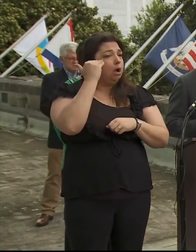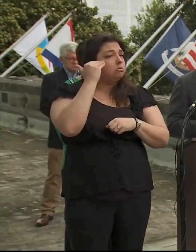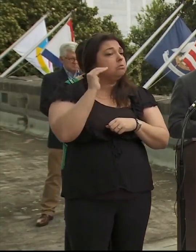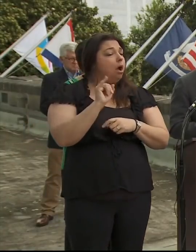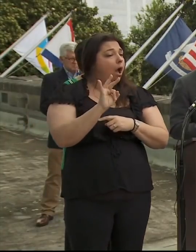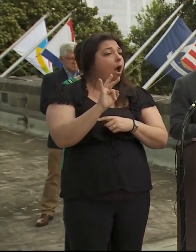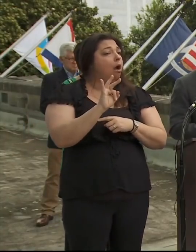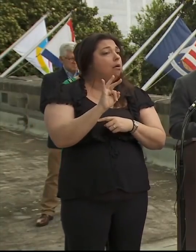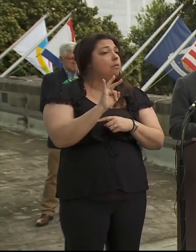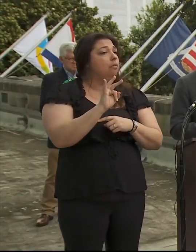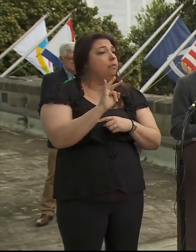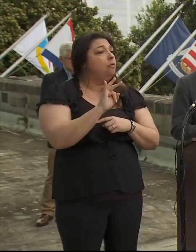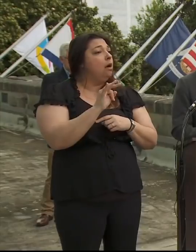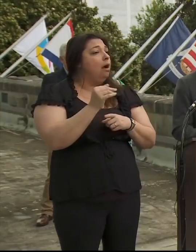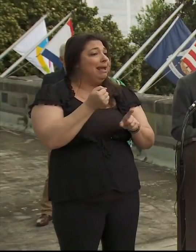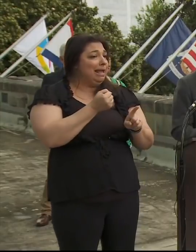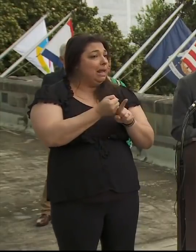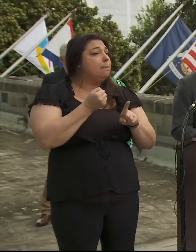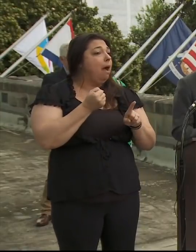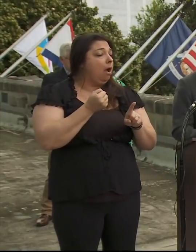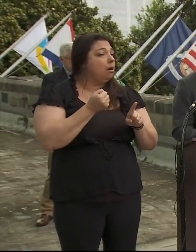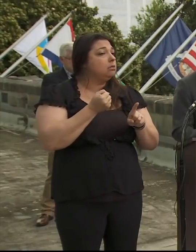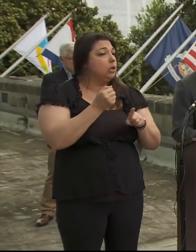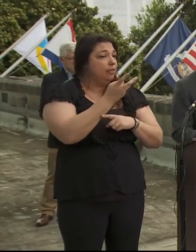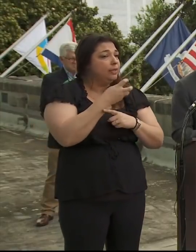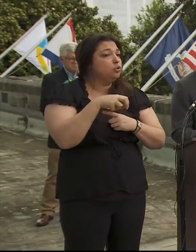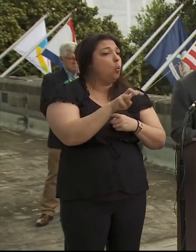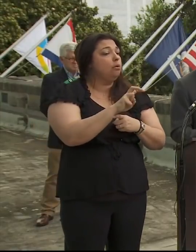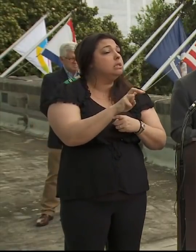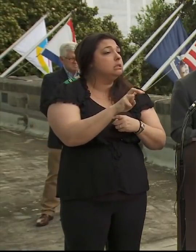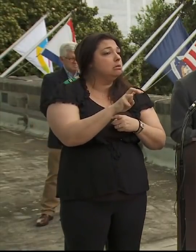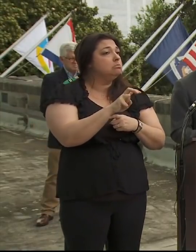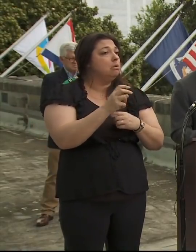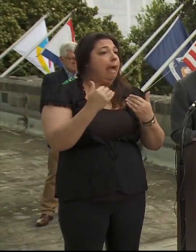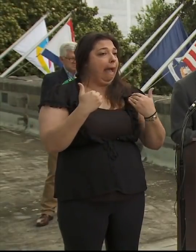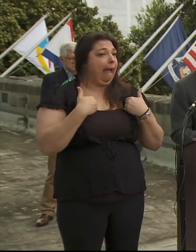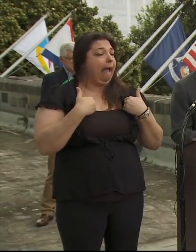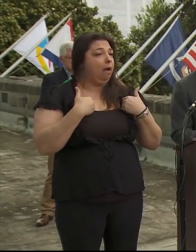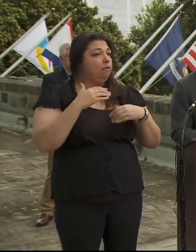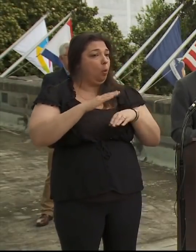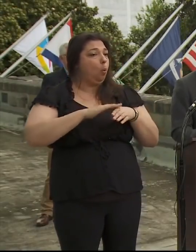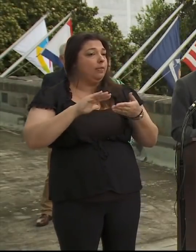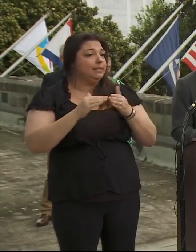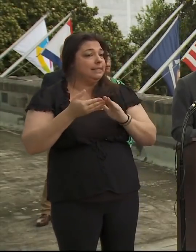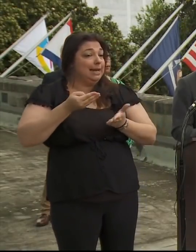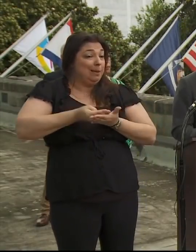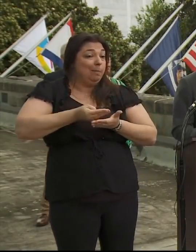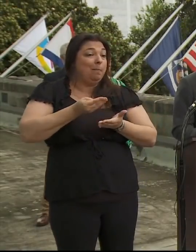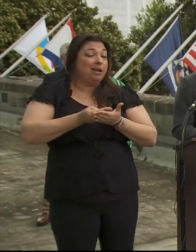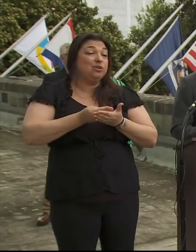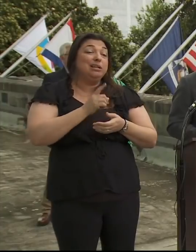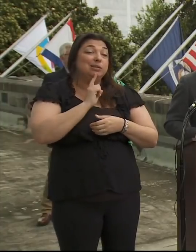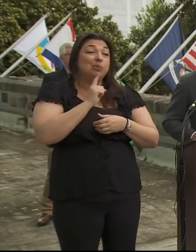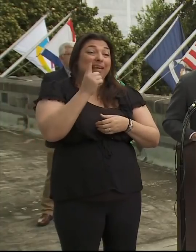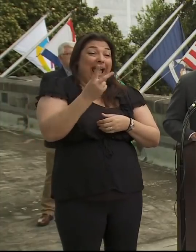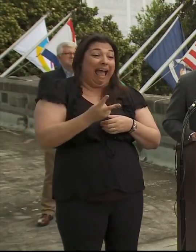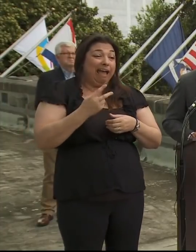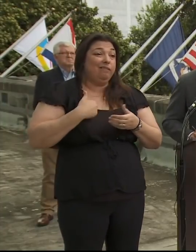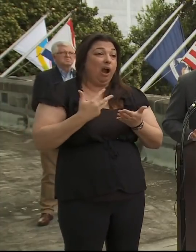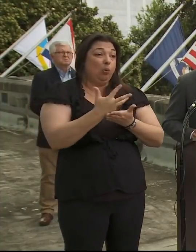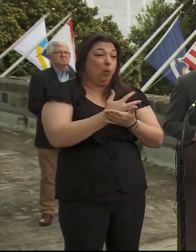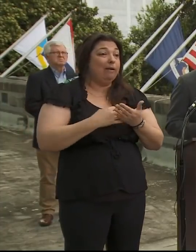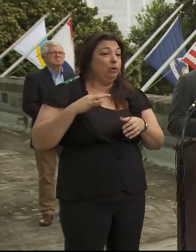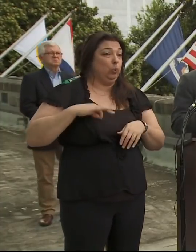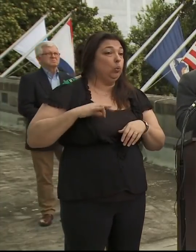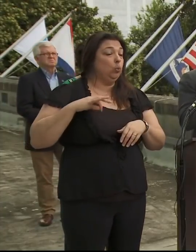the implication and the impact that the tourism community has on our overall city budget. It makes up over half the revenue, as the